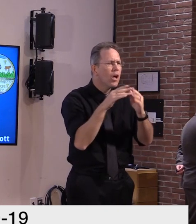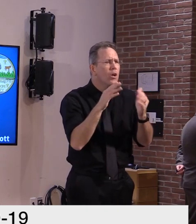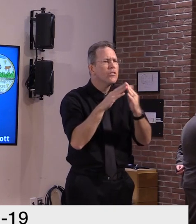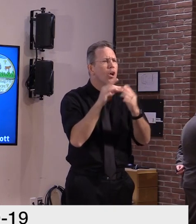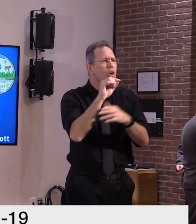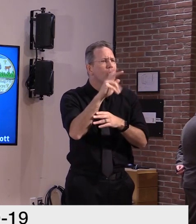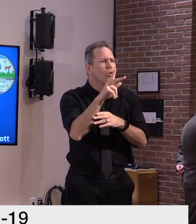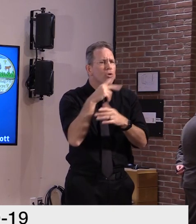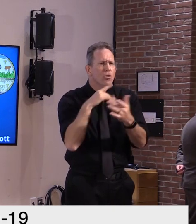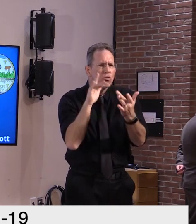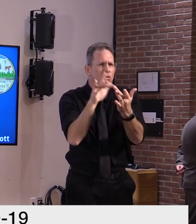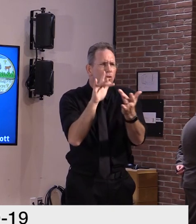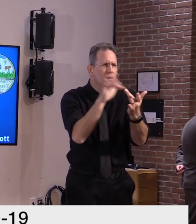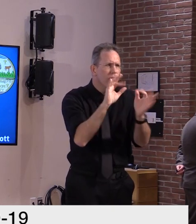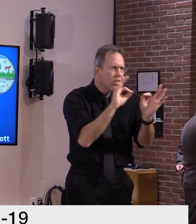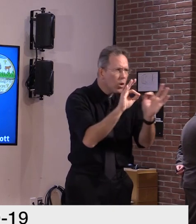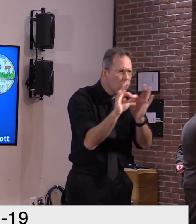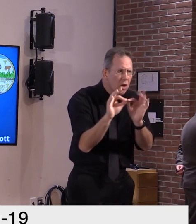nothing to report. Okay. Thank you.